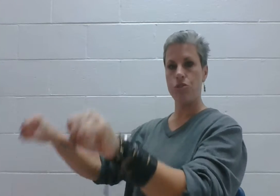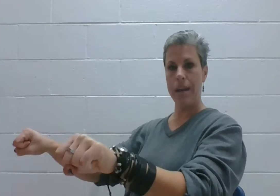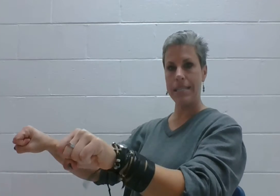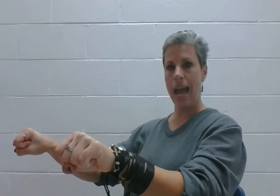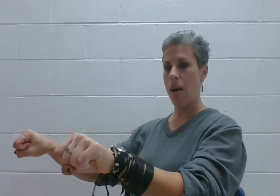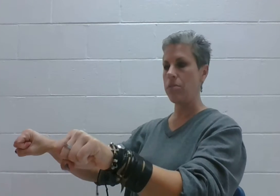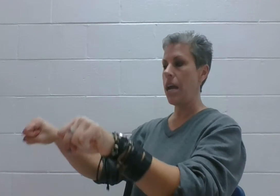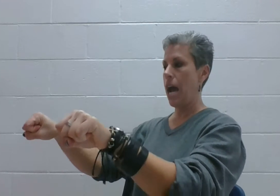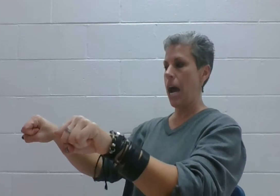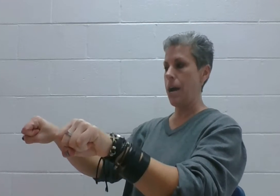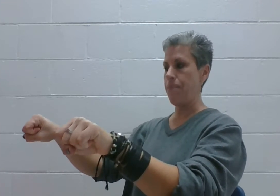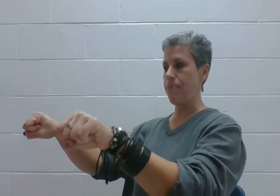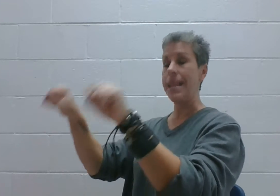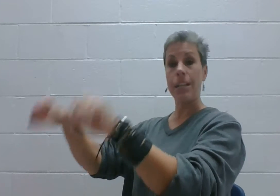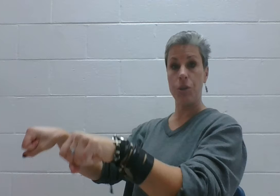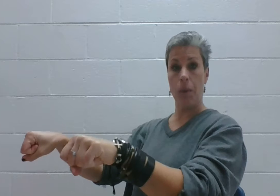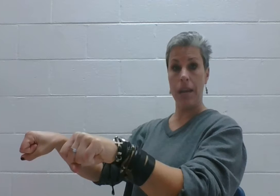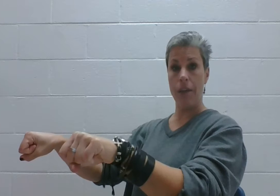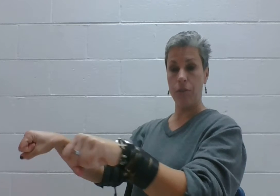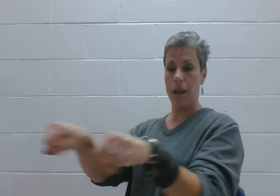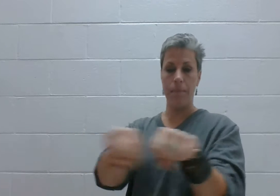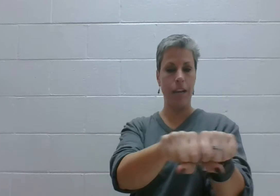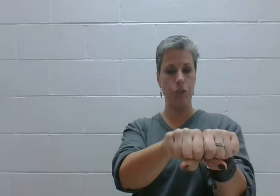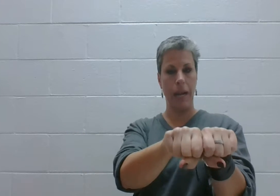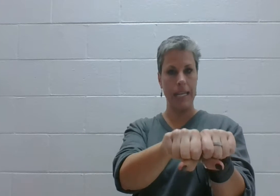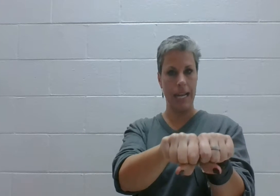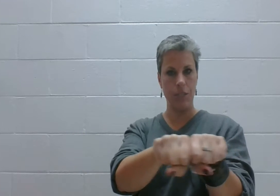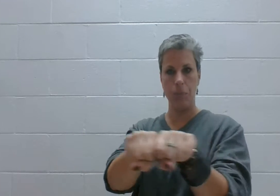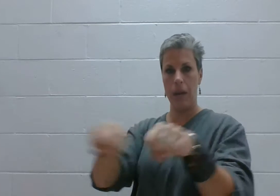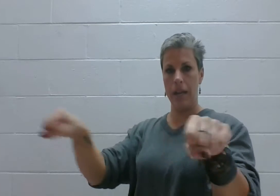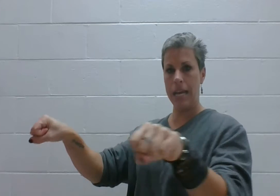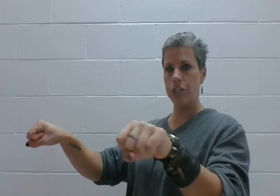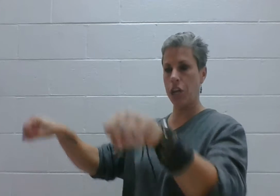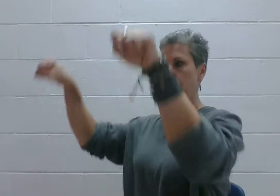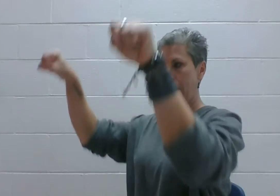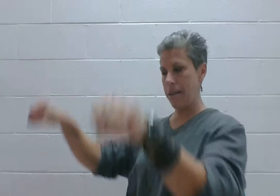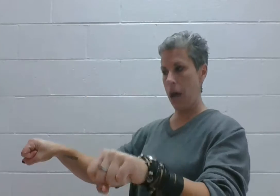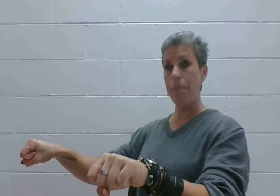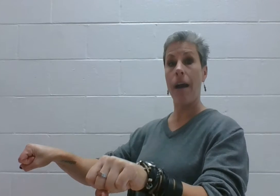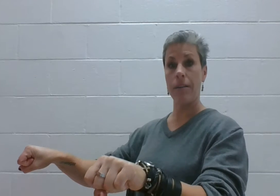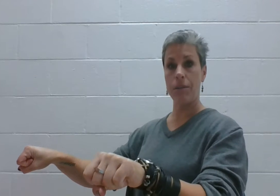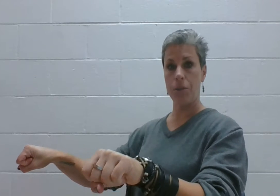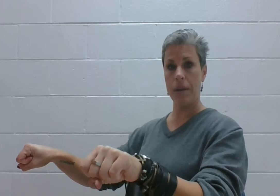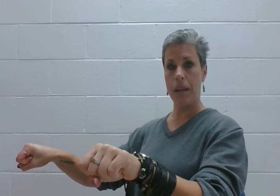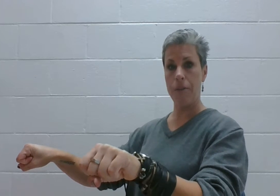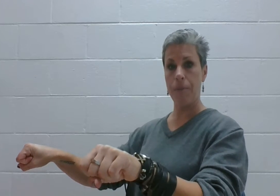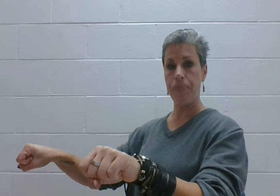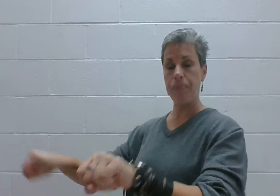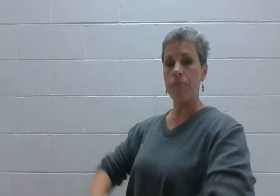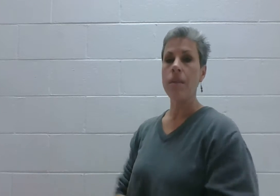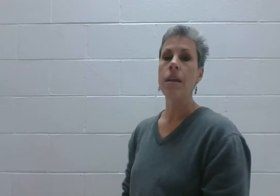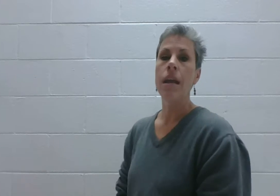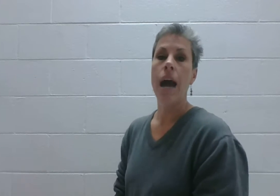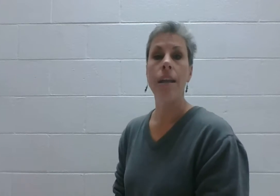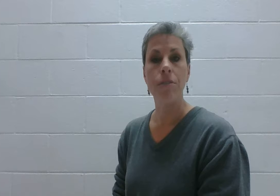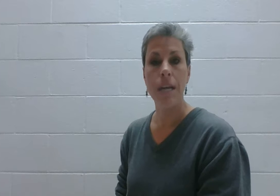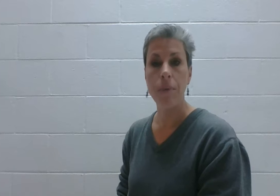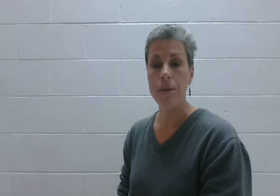straight down next to one another. Not directly next to each other, but parallel to one another. Another sign we use